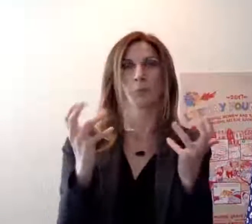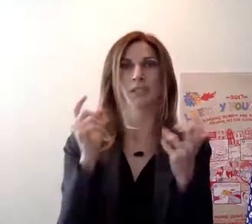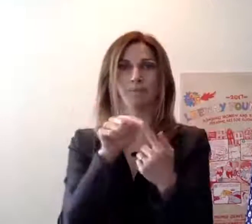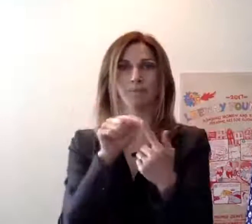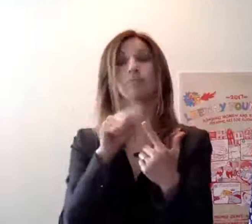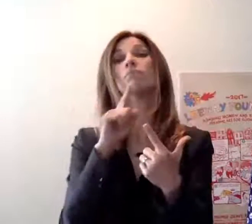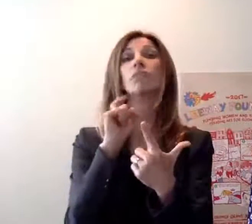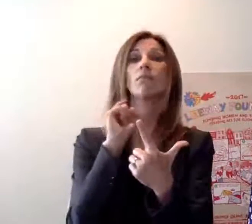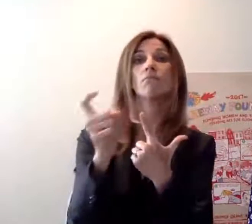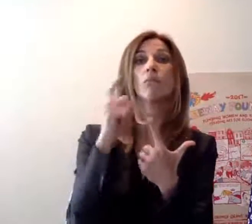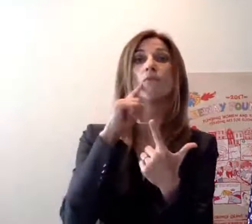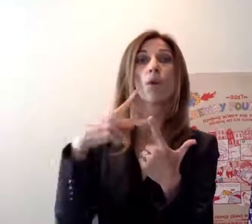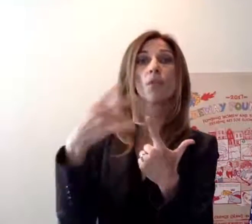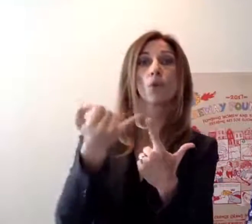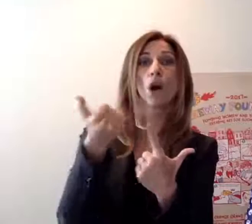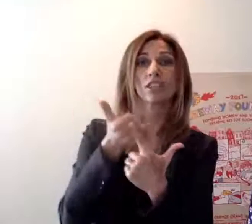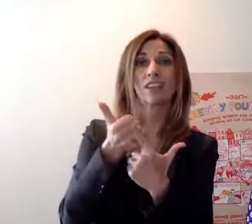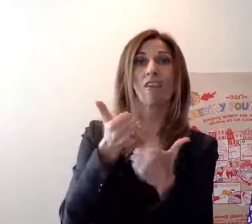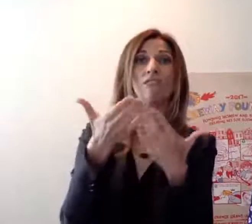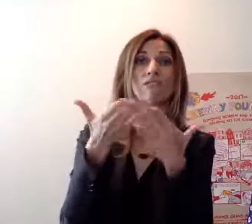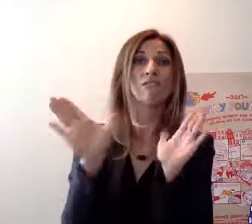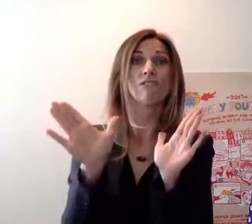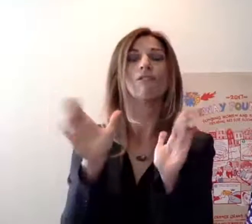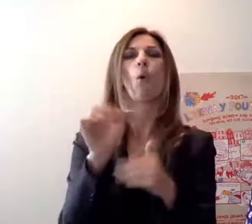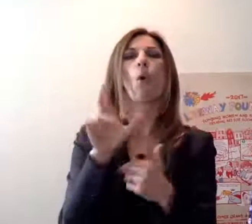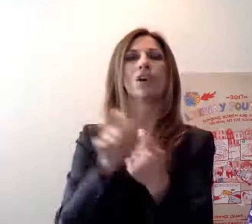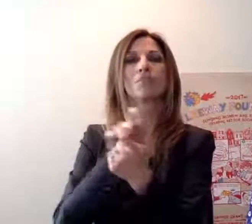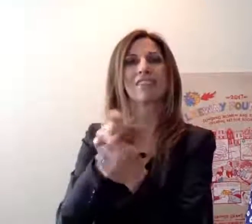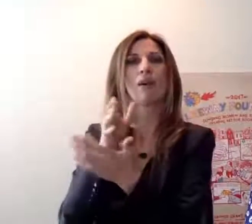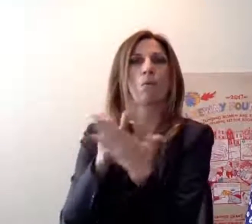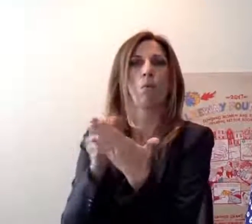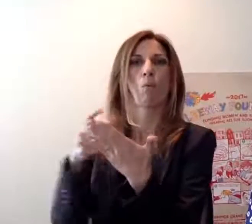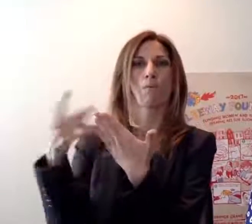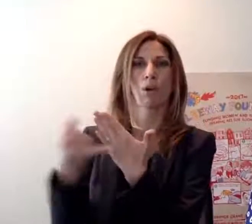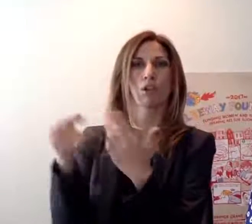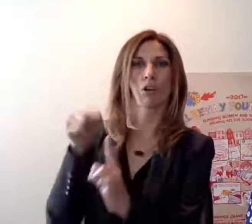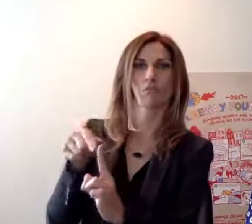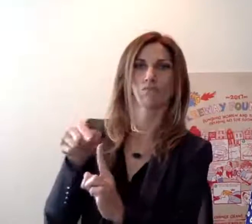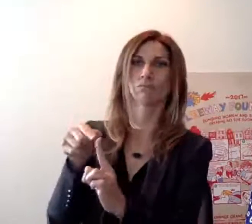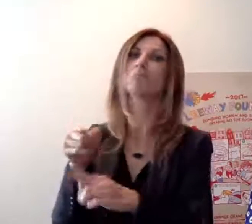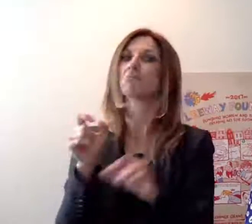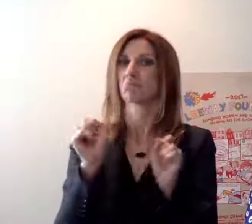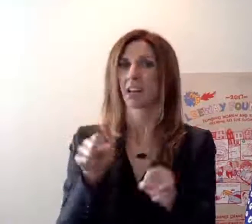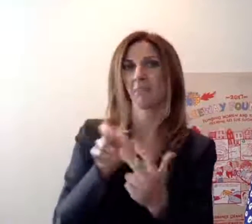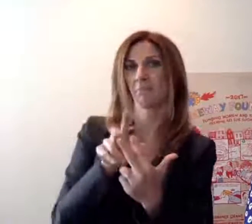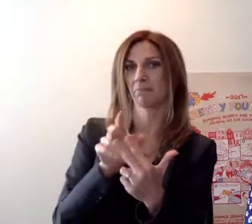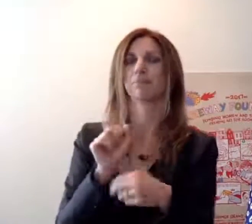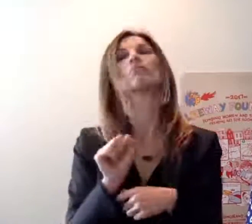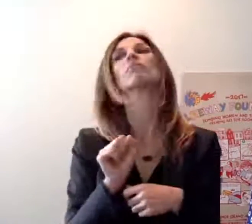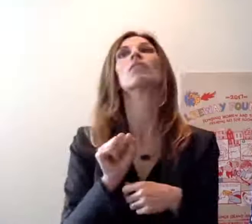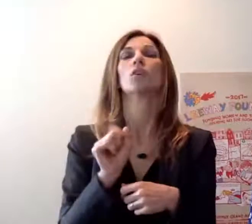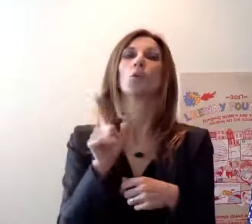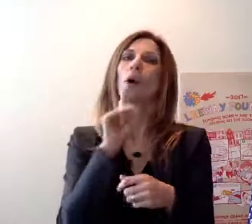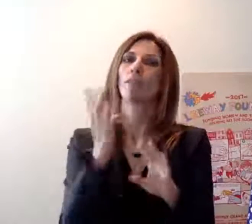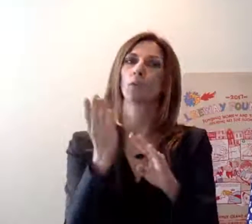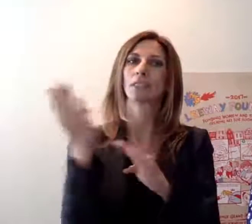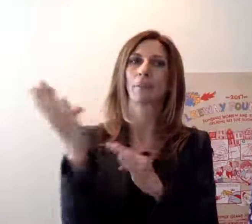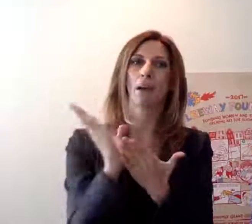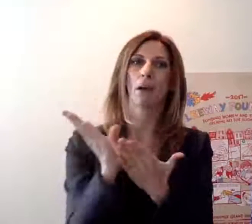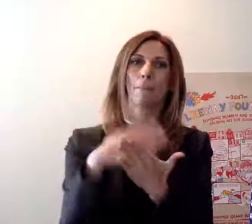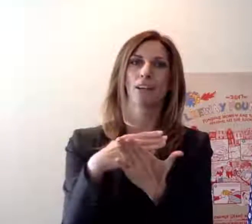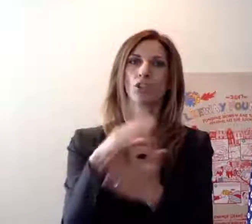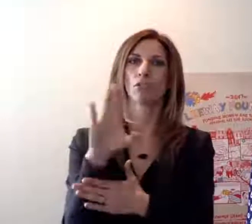the project overall, or it can be for a particular phase of the project. And you'll have to submit a budget, of